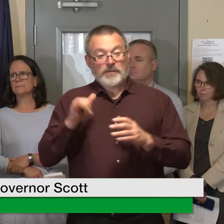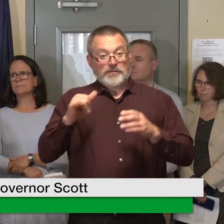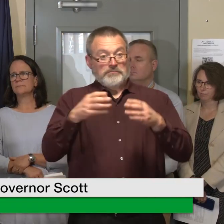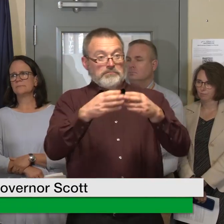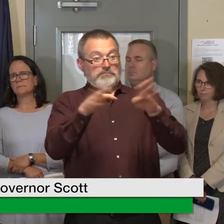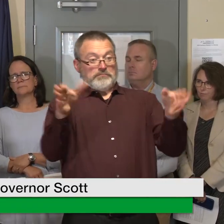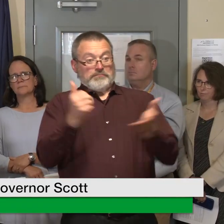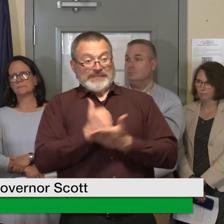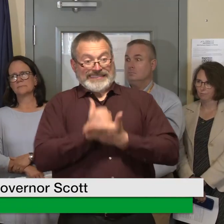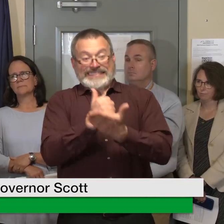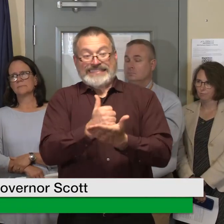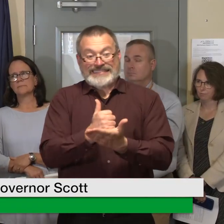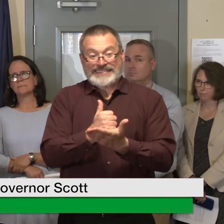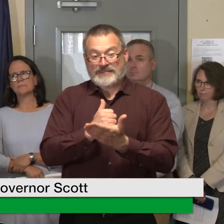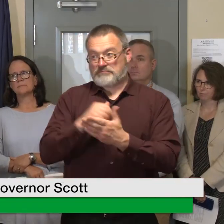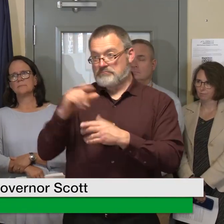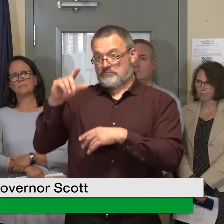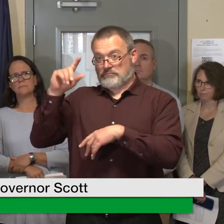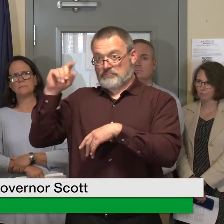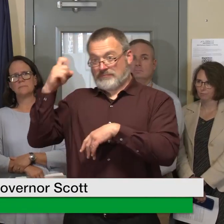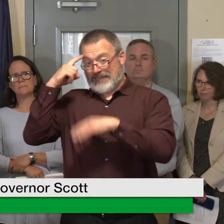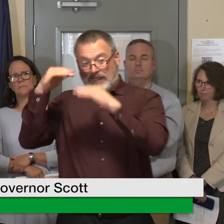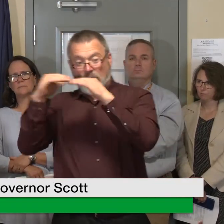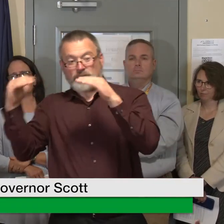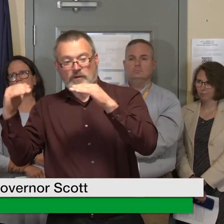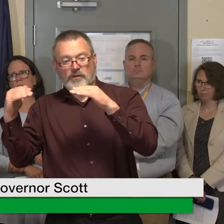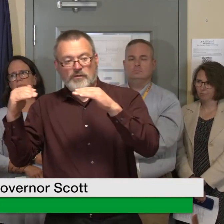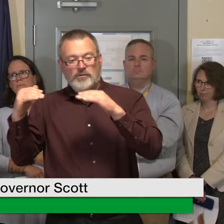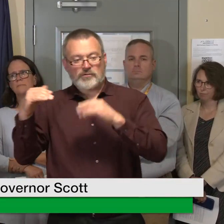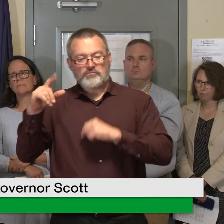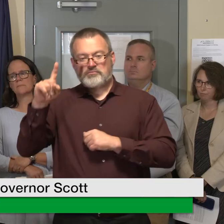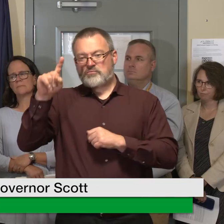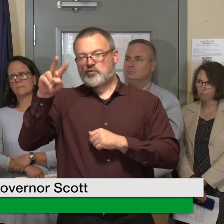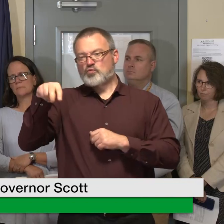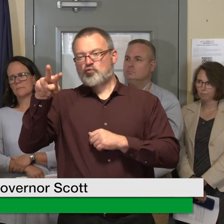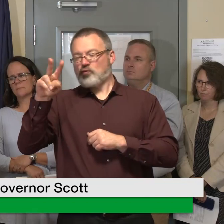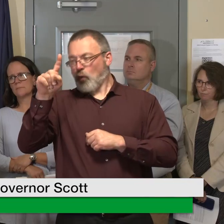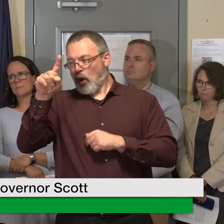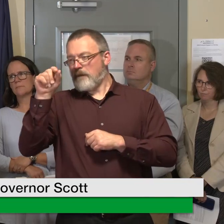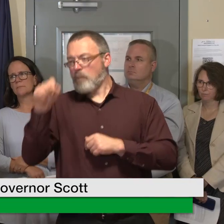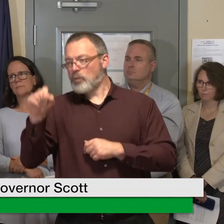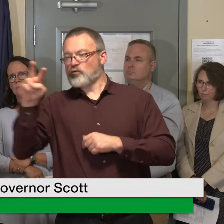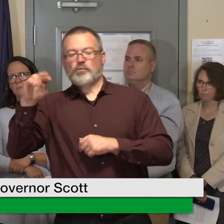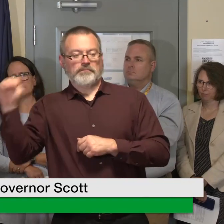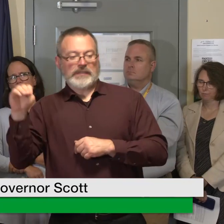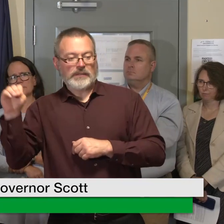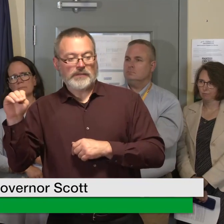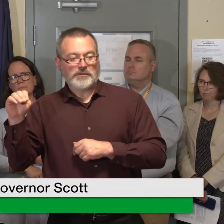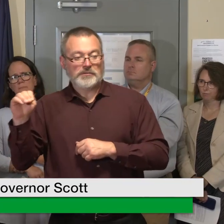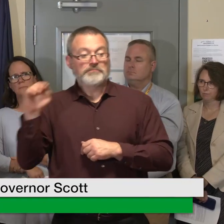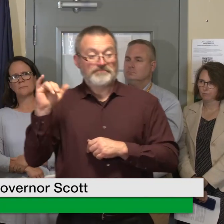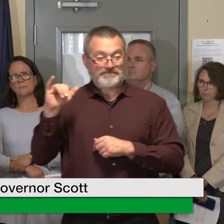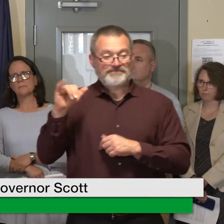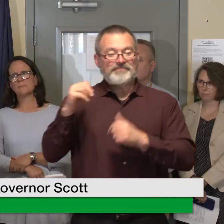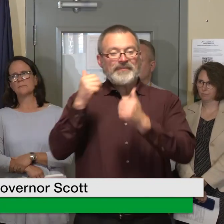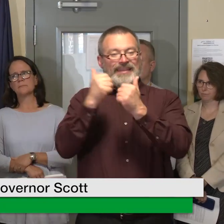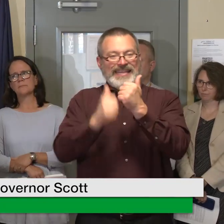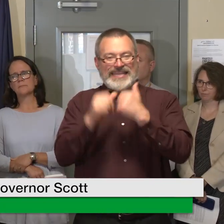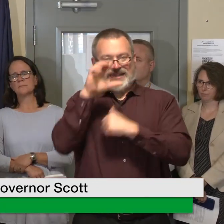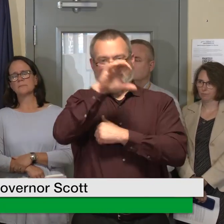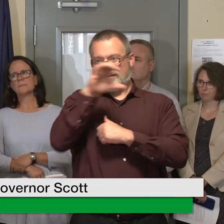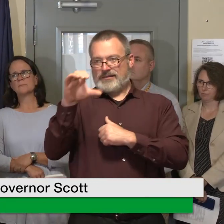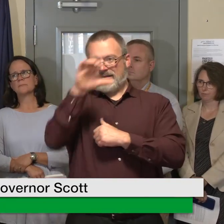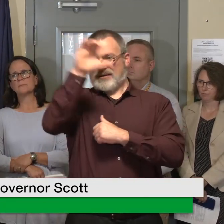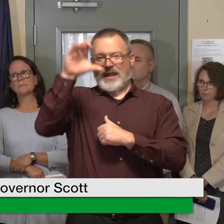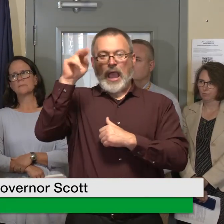the state level threshold, which is roughly 1.2 million. But then there is an individual threshold for each county. And it's the same with